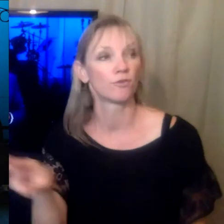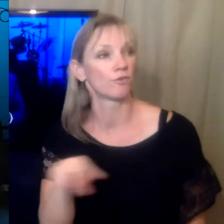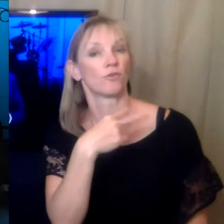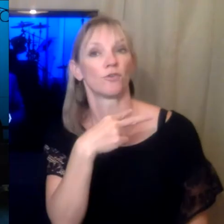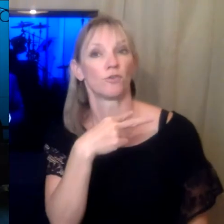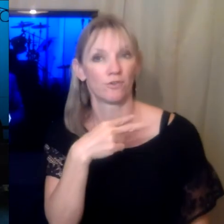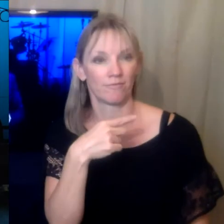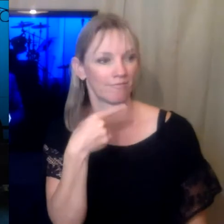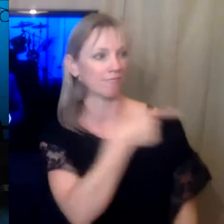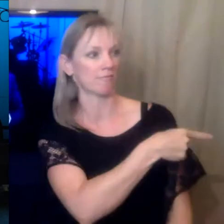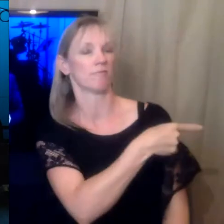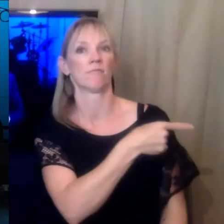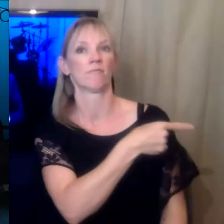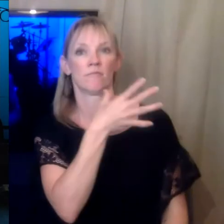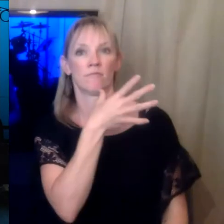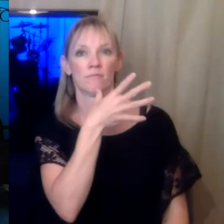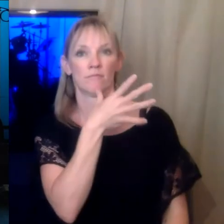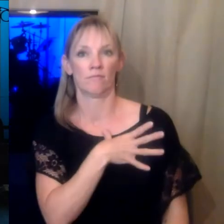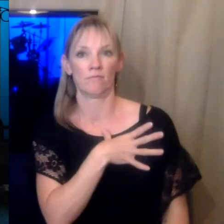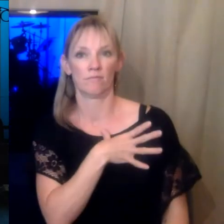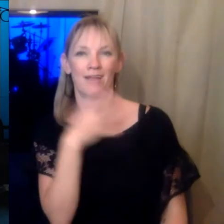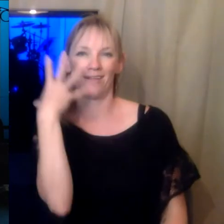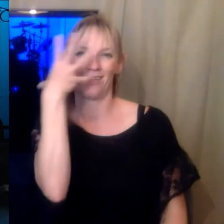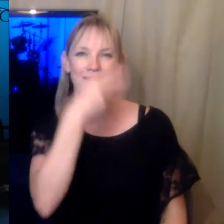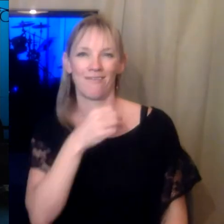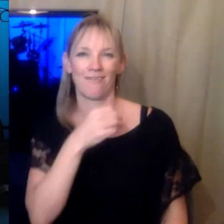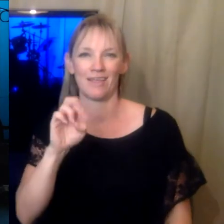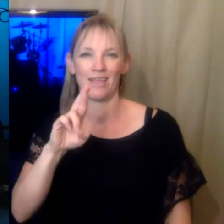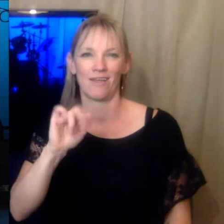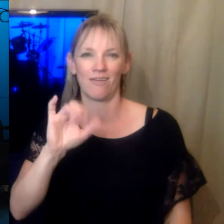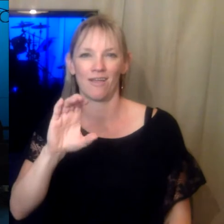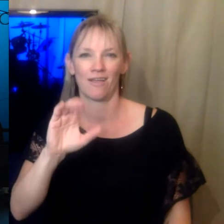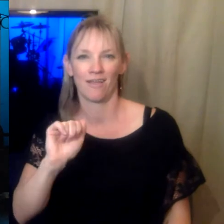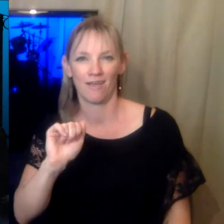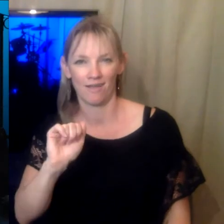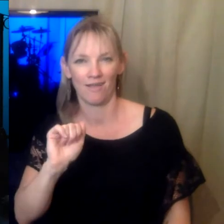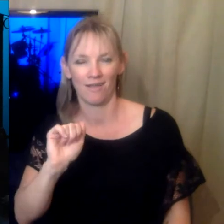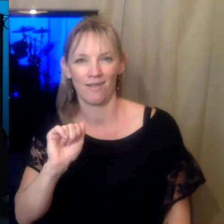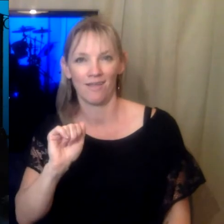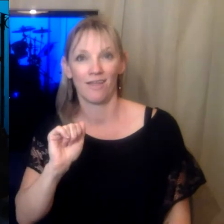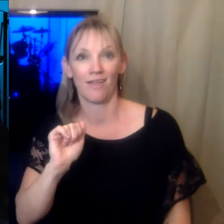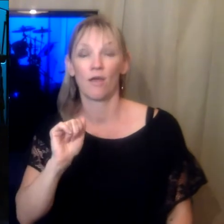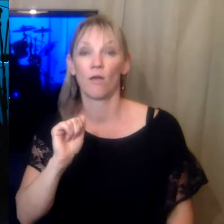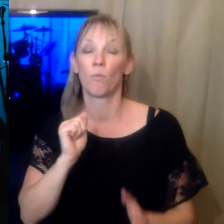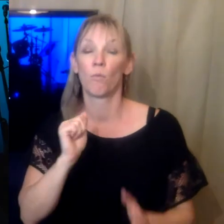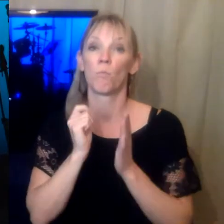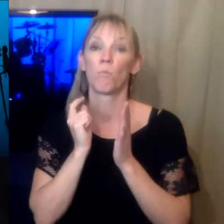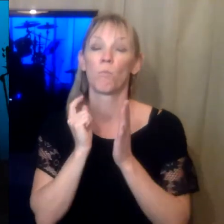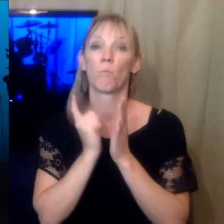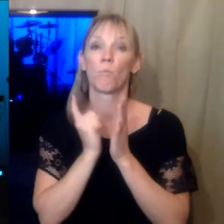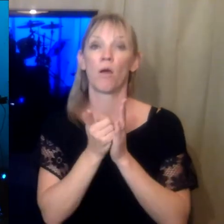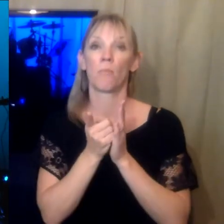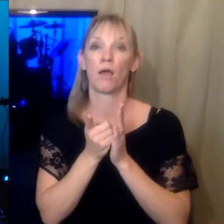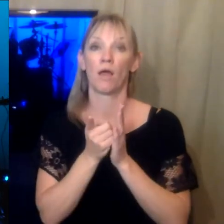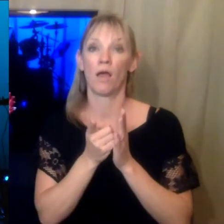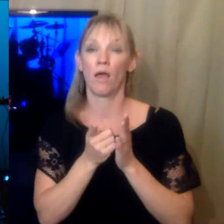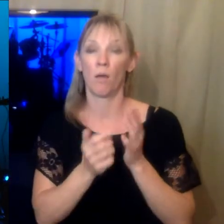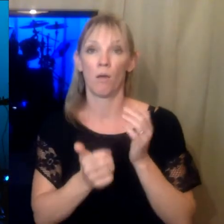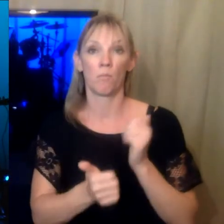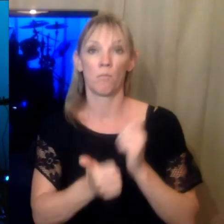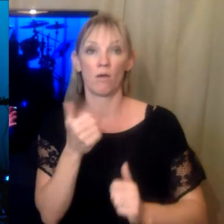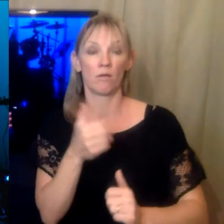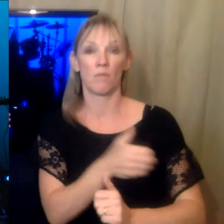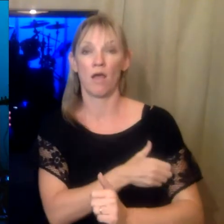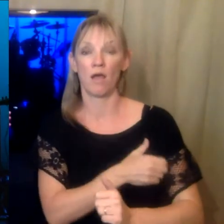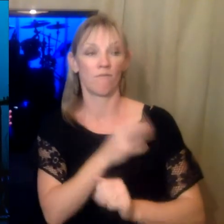and there she was, my beloved Erica. And in that moment, it was the most compelling thing. I revisit it